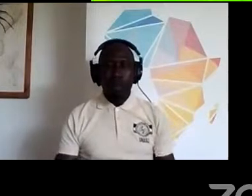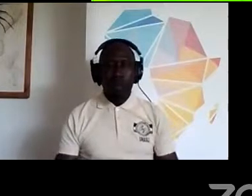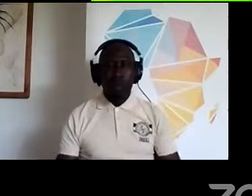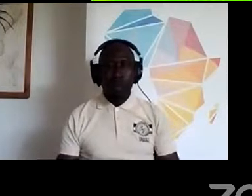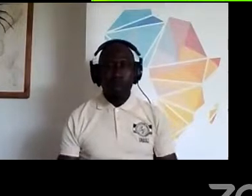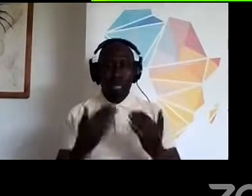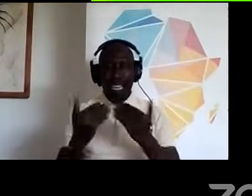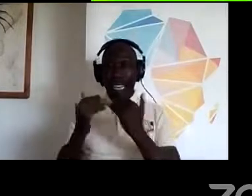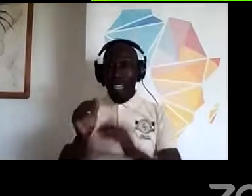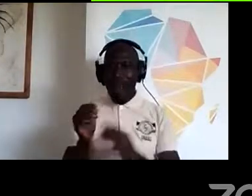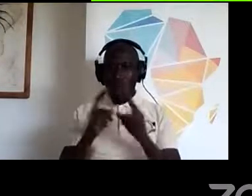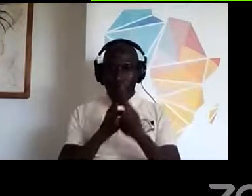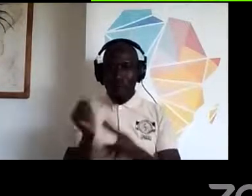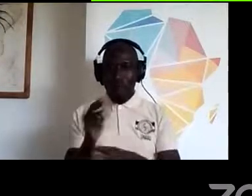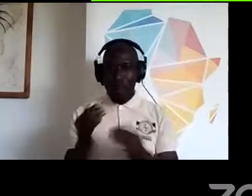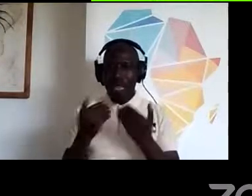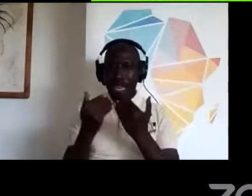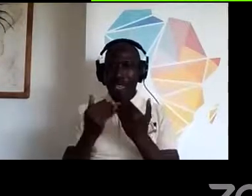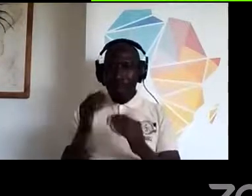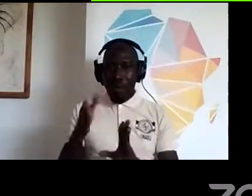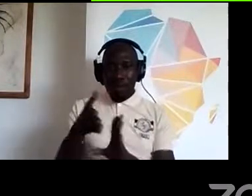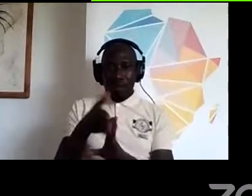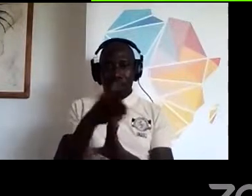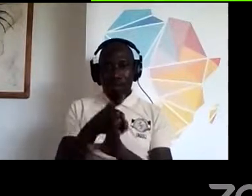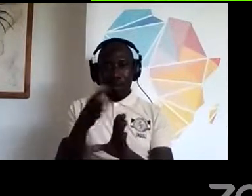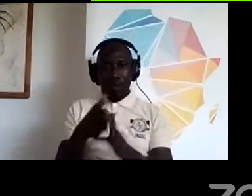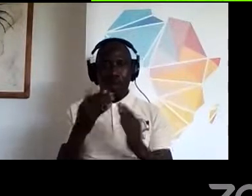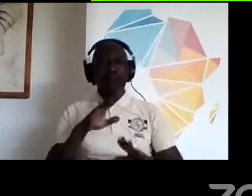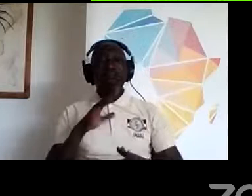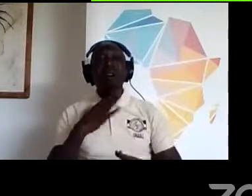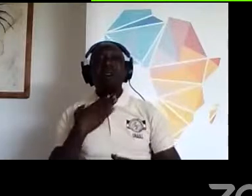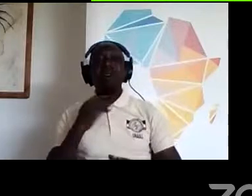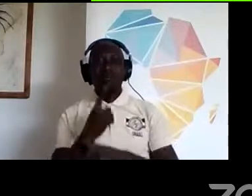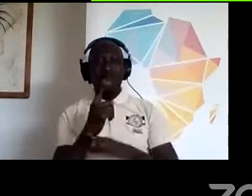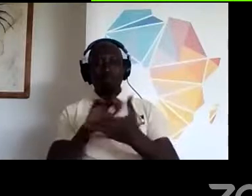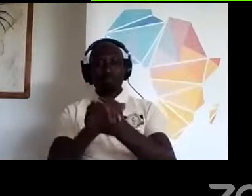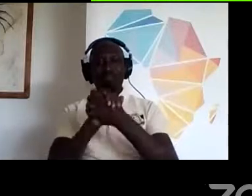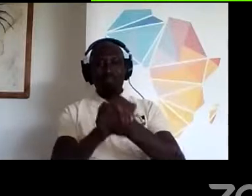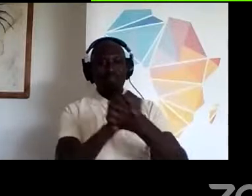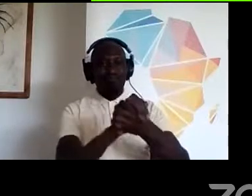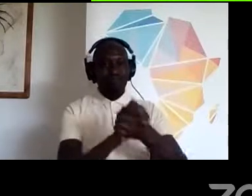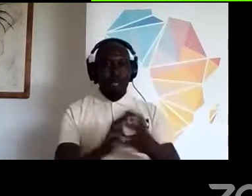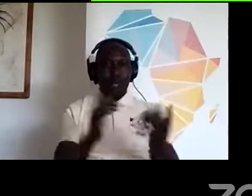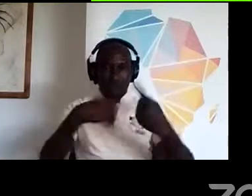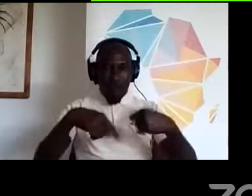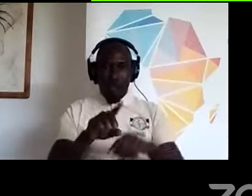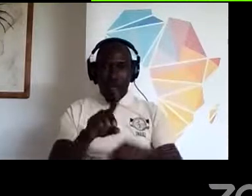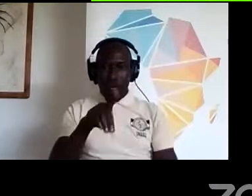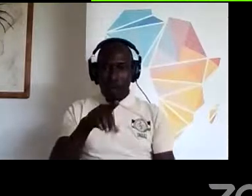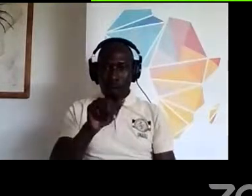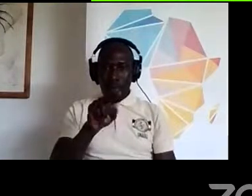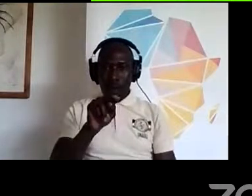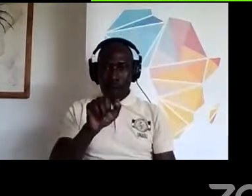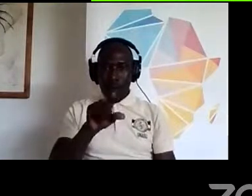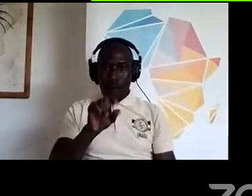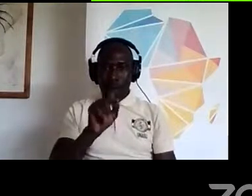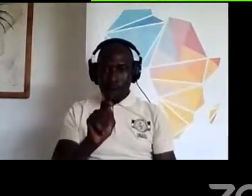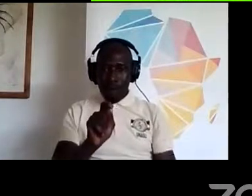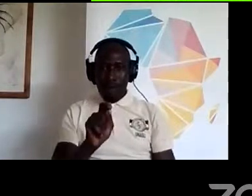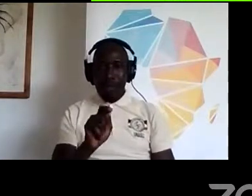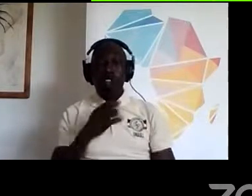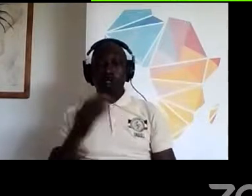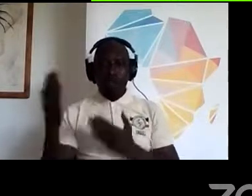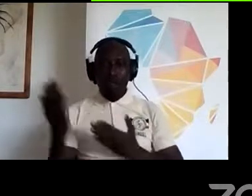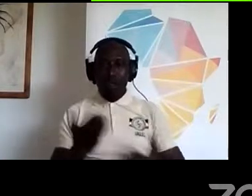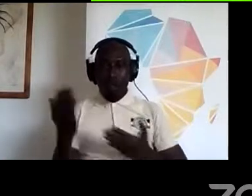Thank you so much, moderator. I want to first of all to greet all the panelists. I want to welcome especially